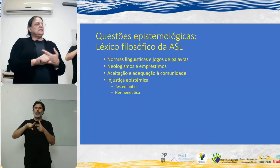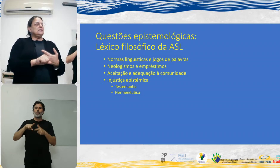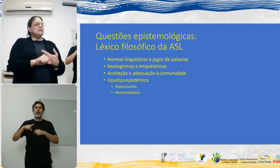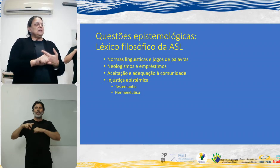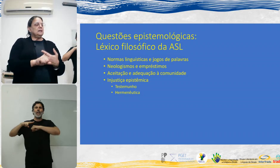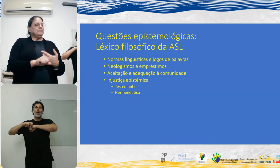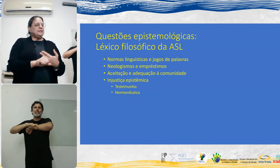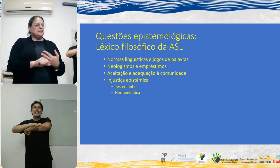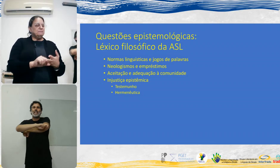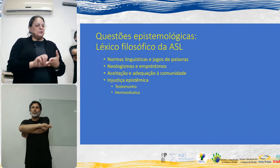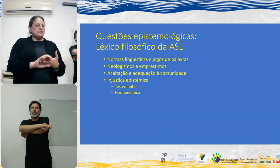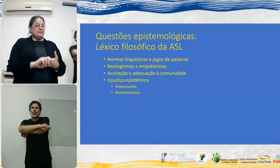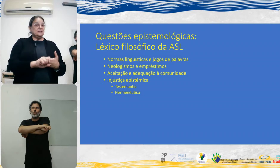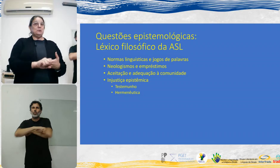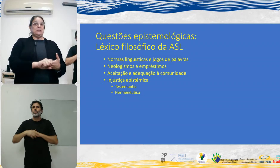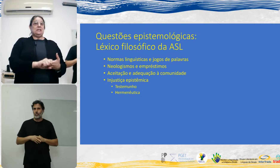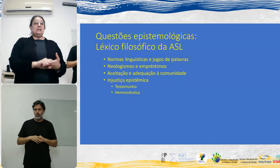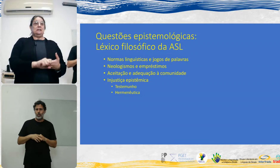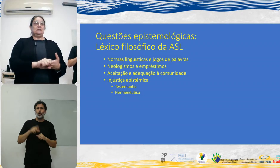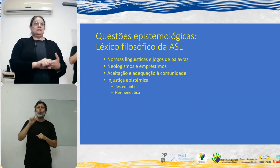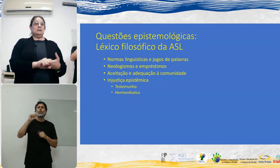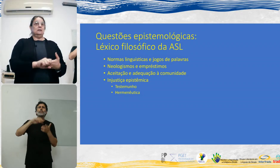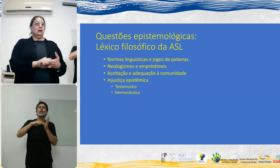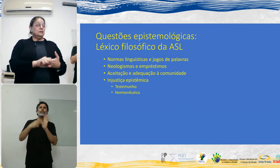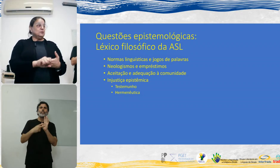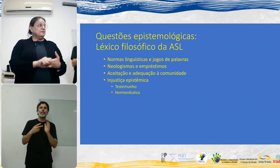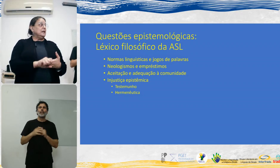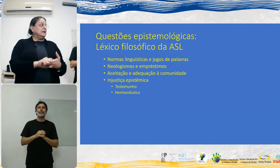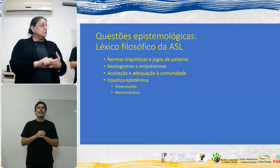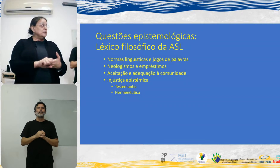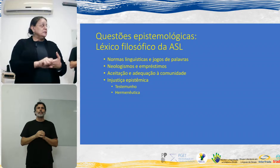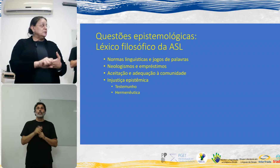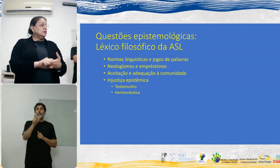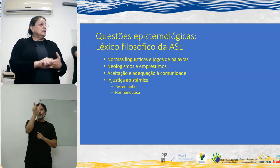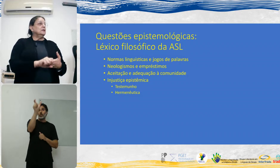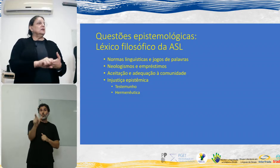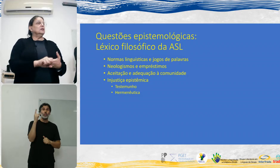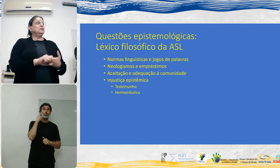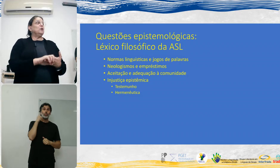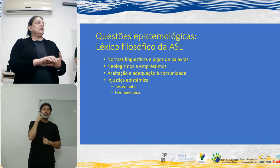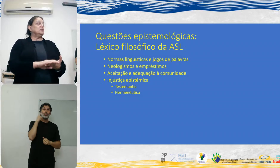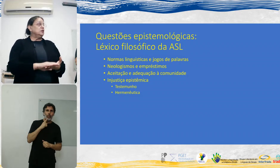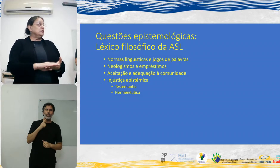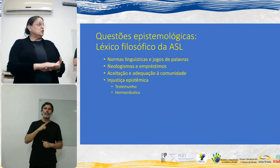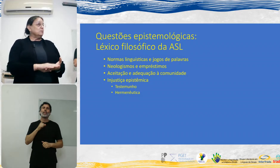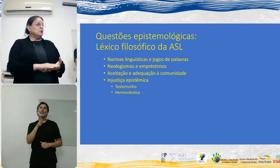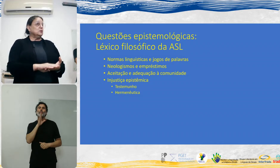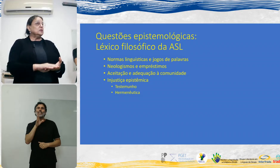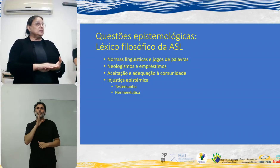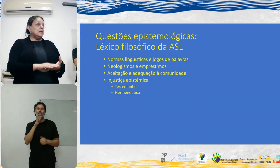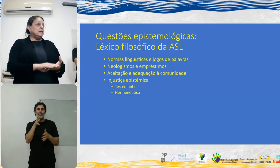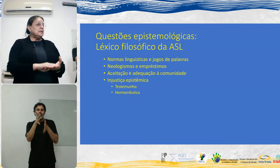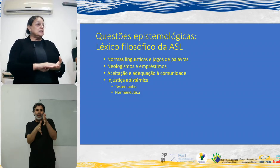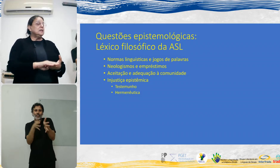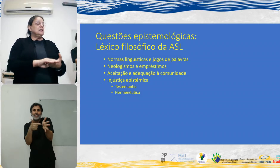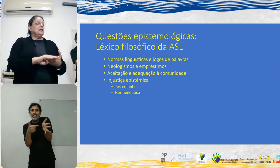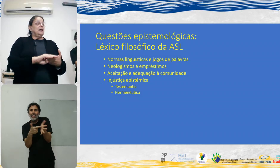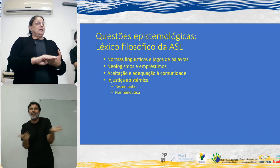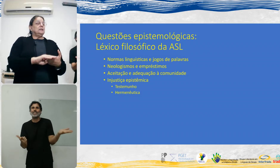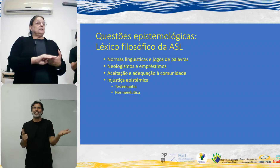is the deaf person's expertise, the knowledge of the language, the knowledge of what a good interpreter looks